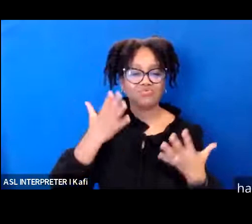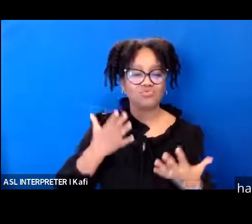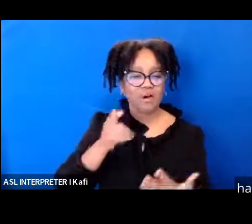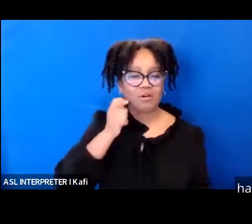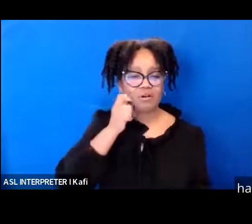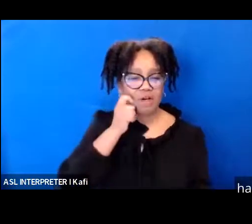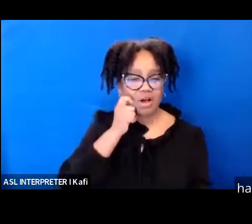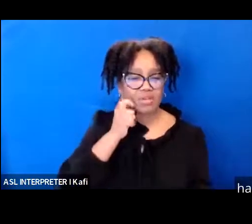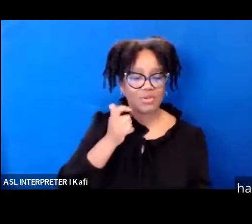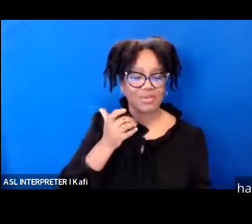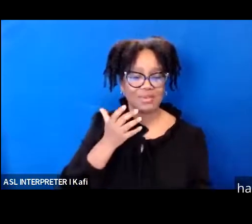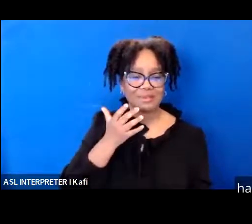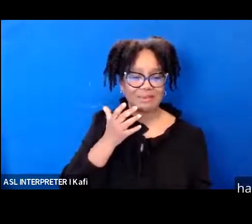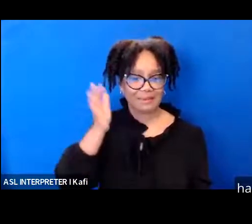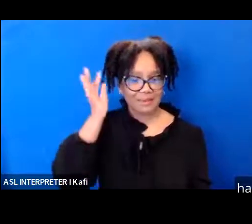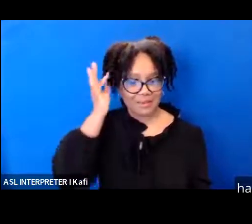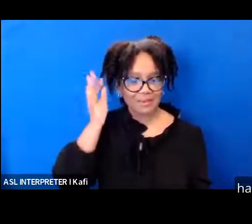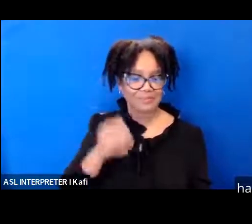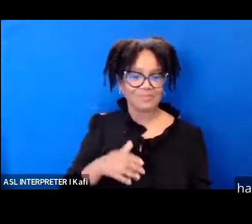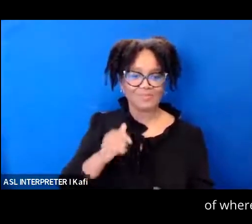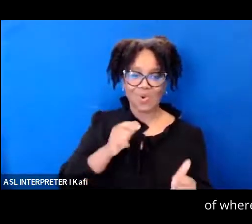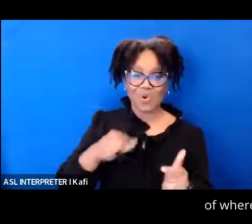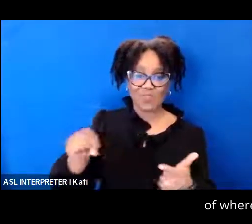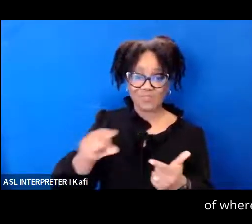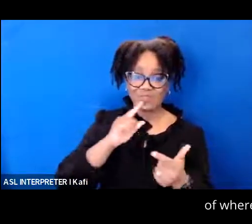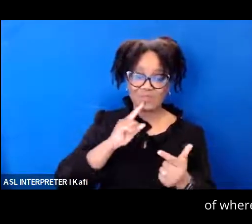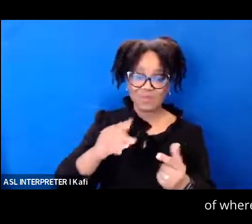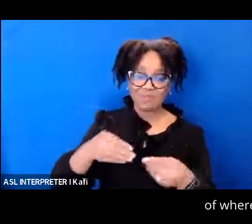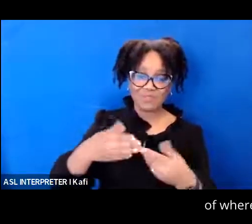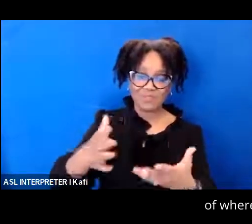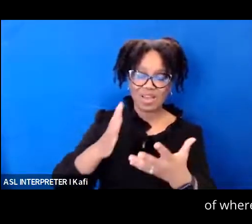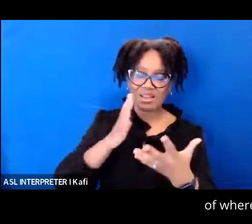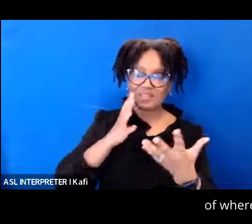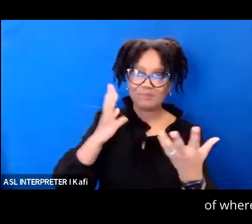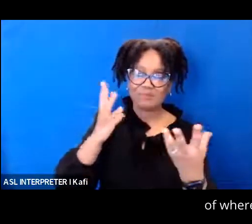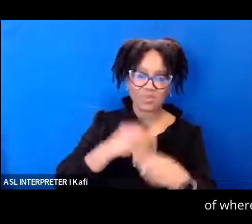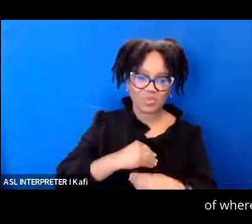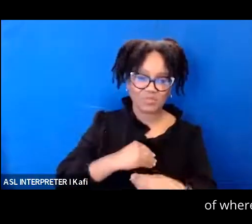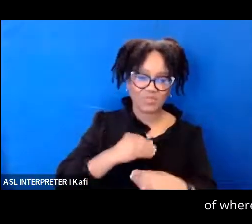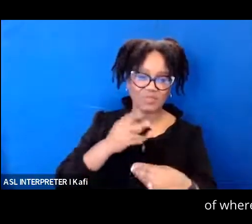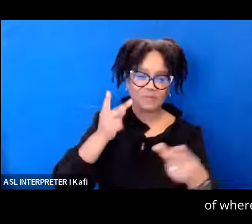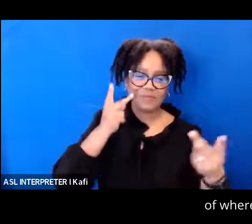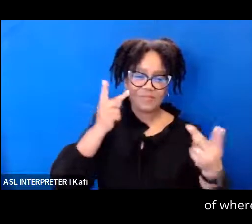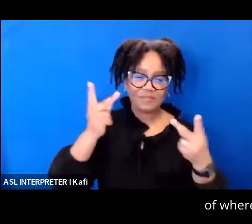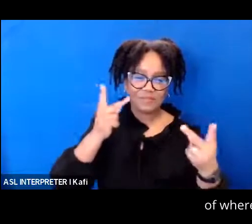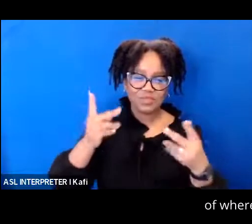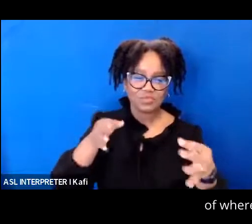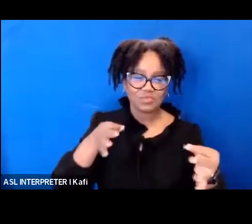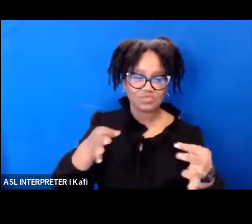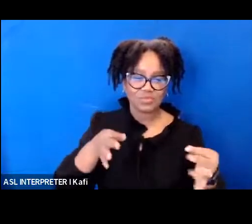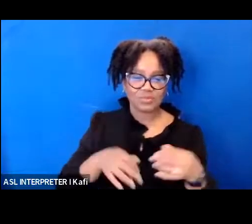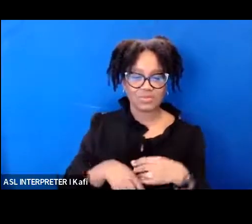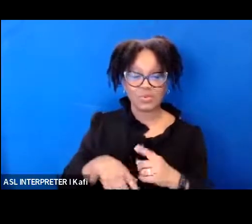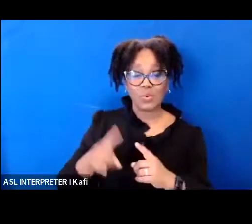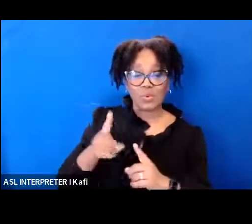providing lovely visual descriptions of where they are how they identify